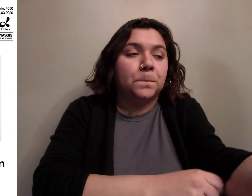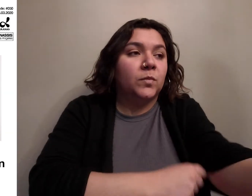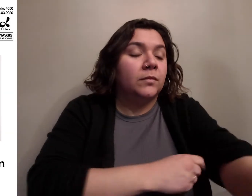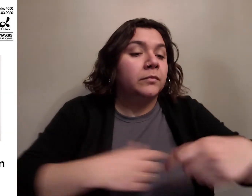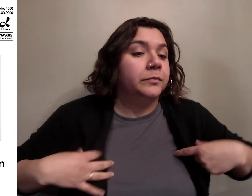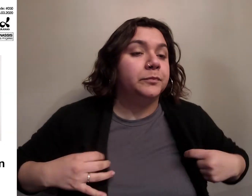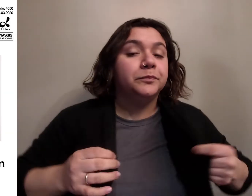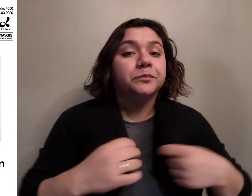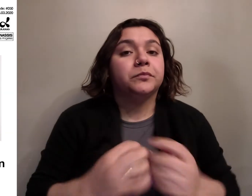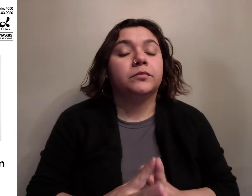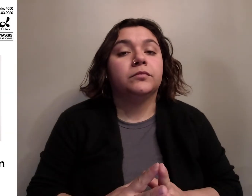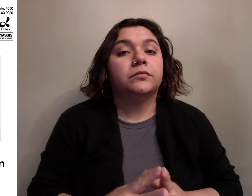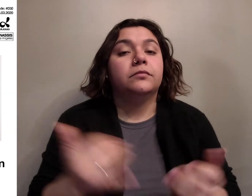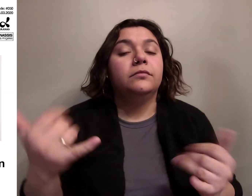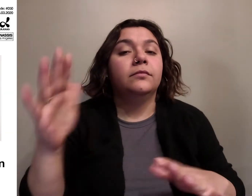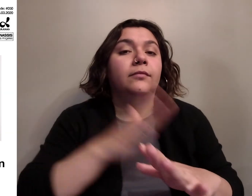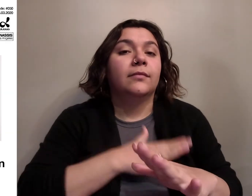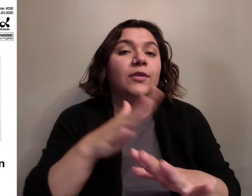Dublab.